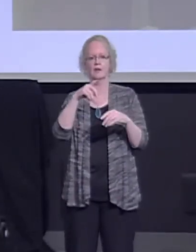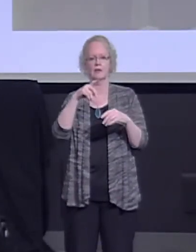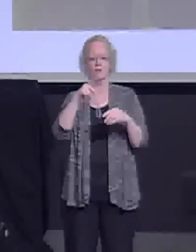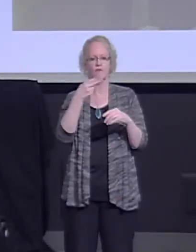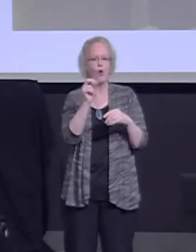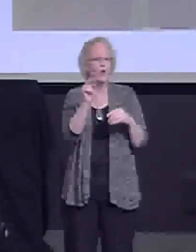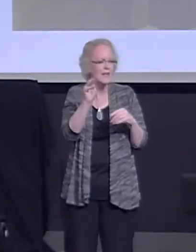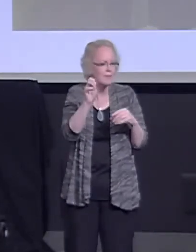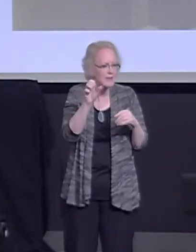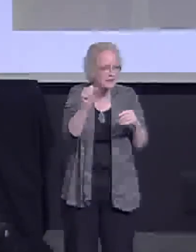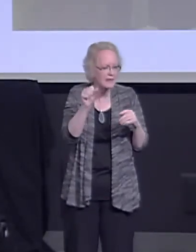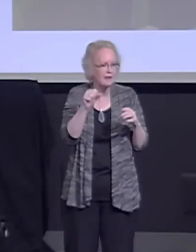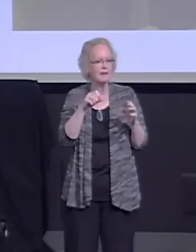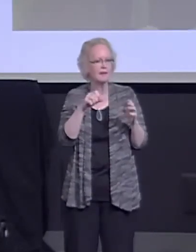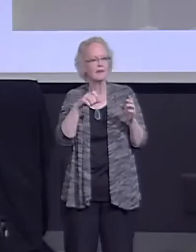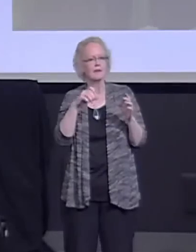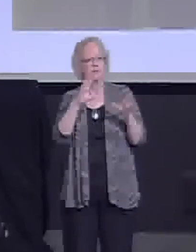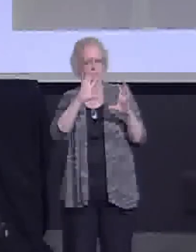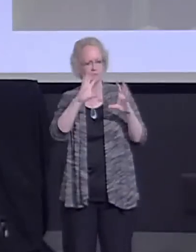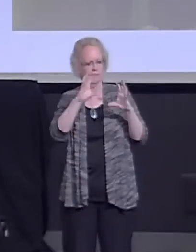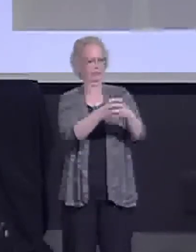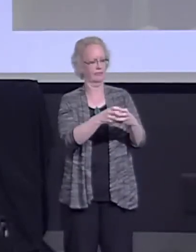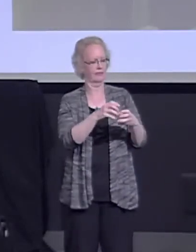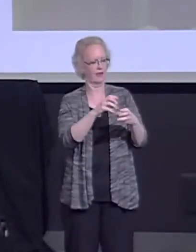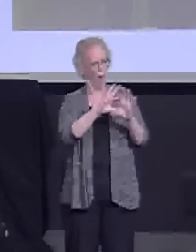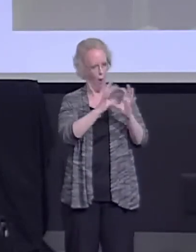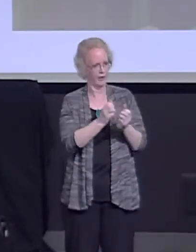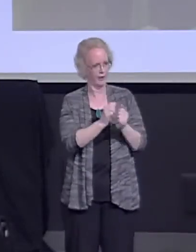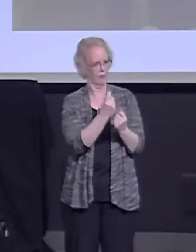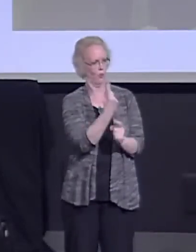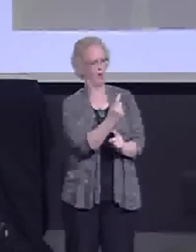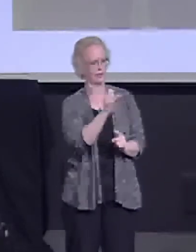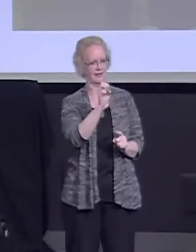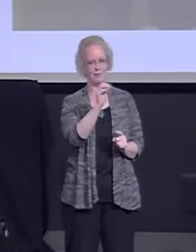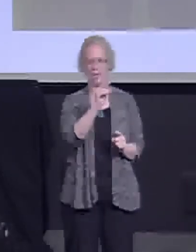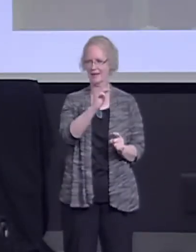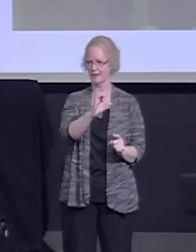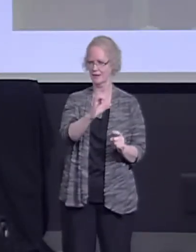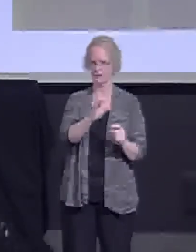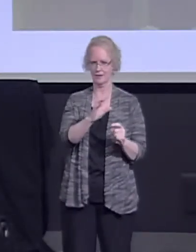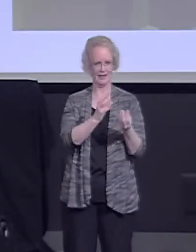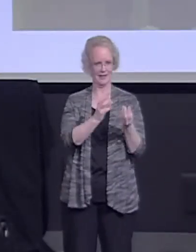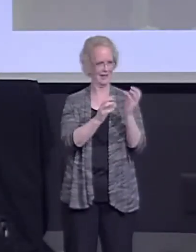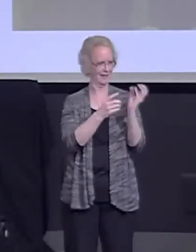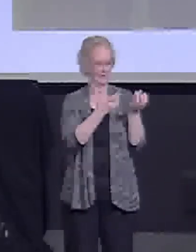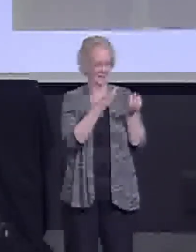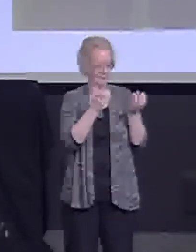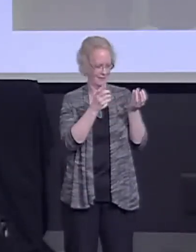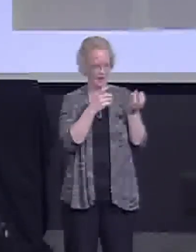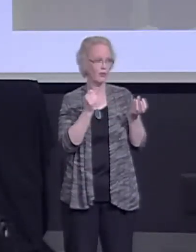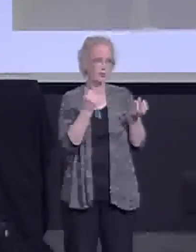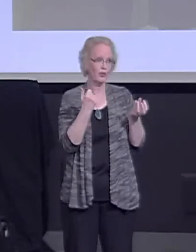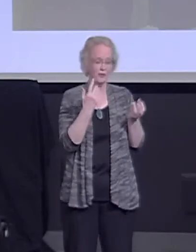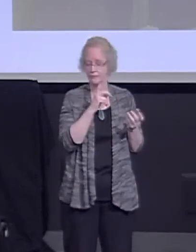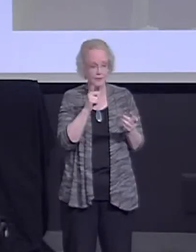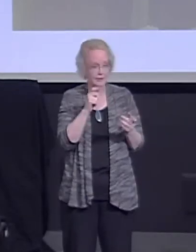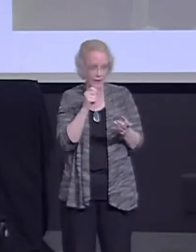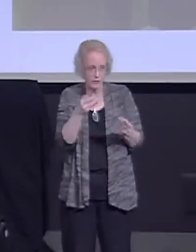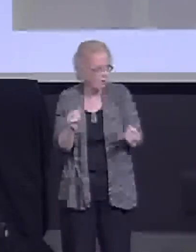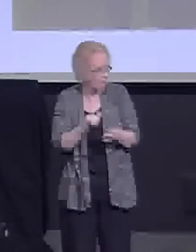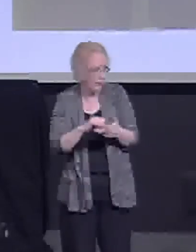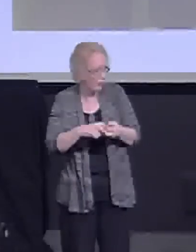same semantic entity? You know, this is a totally unsolved problem so far. We know that's a top-down process that comes down